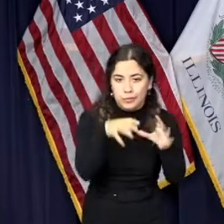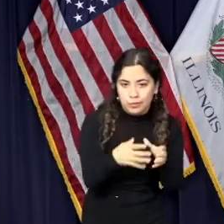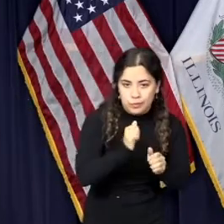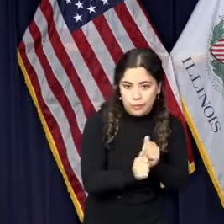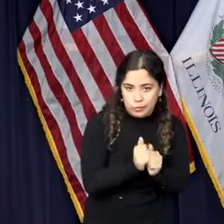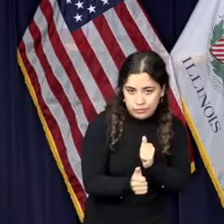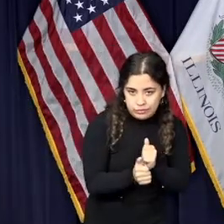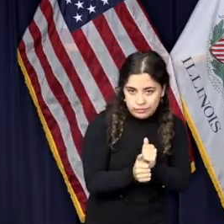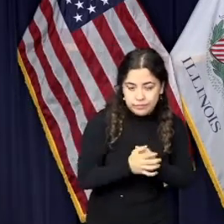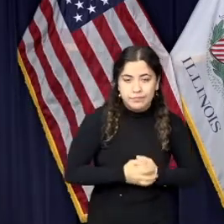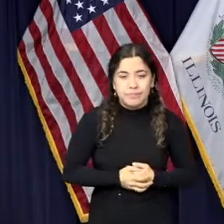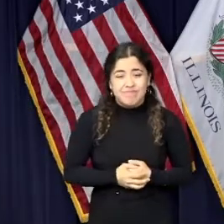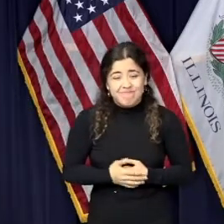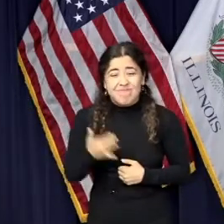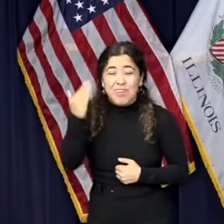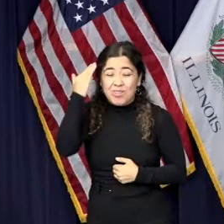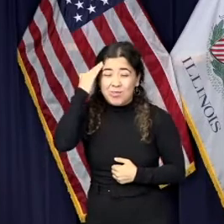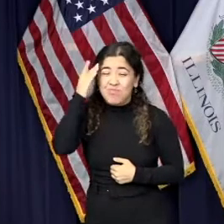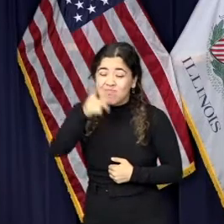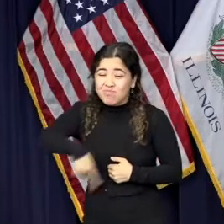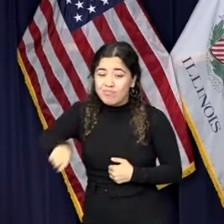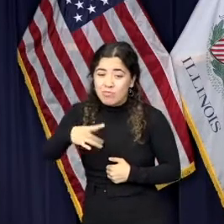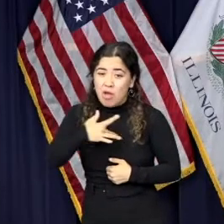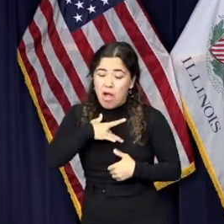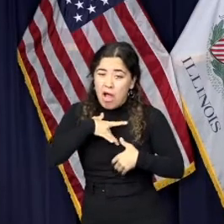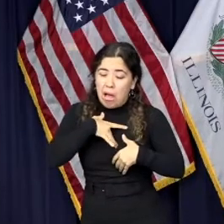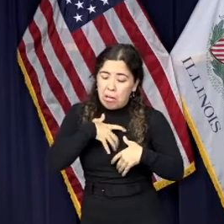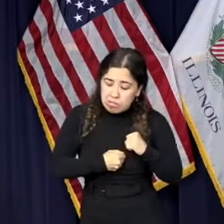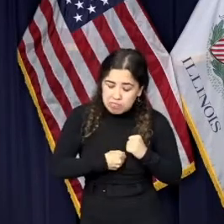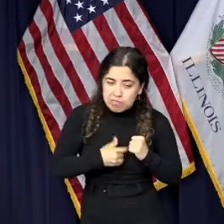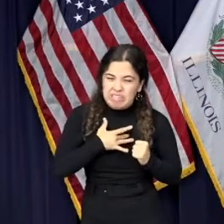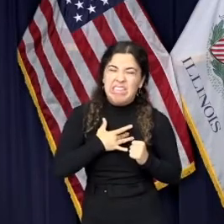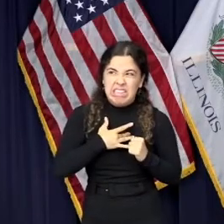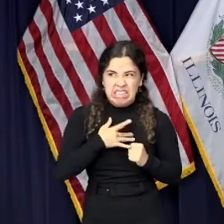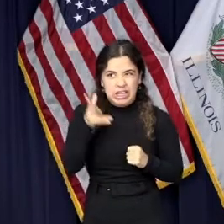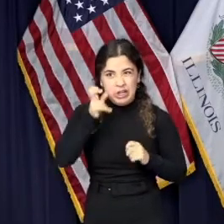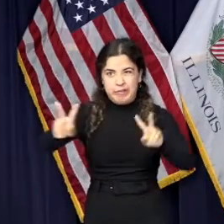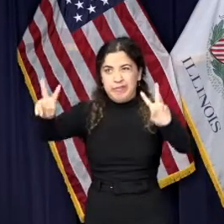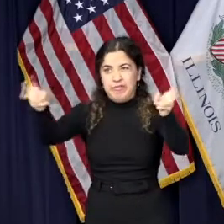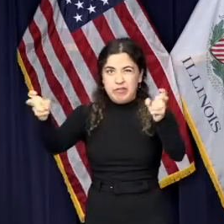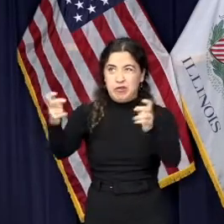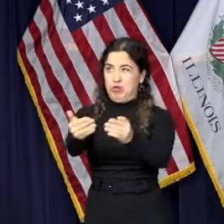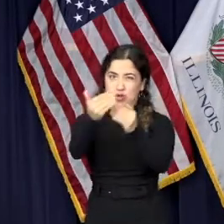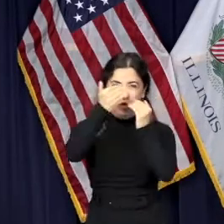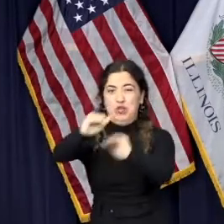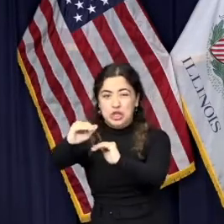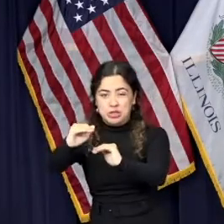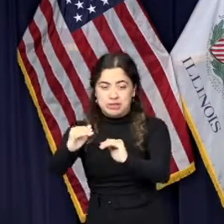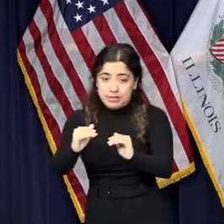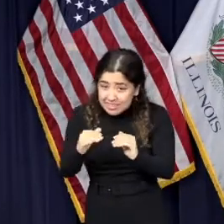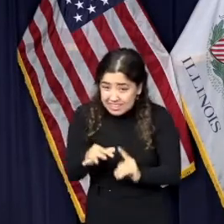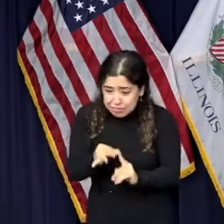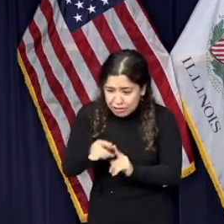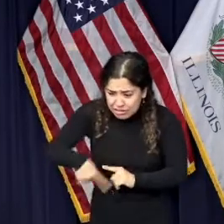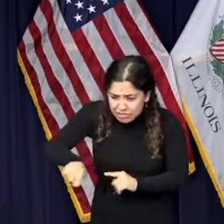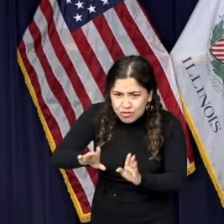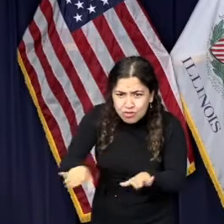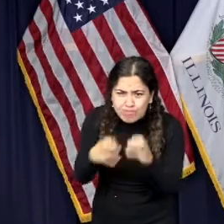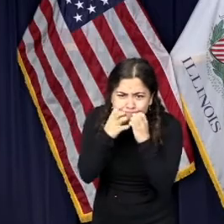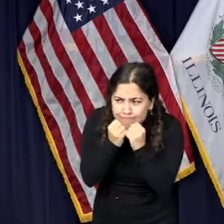hearts break when we hear the words restrictions, especially when it comes to our children's love for their